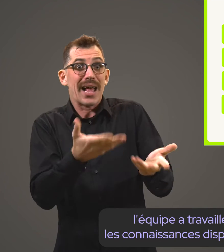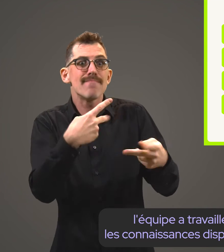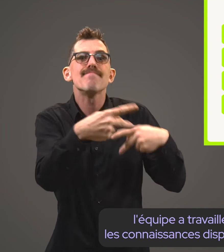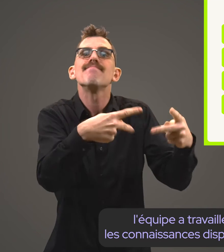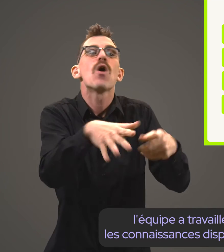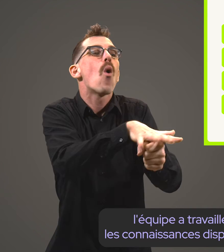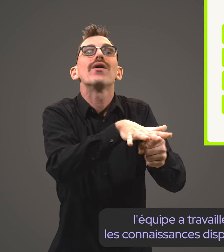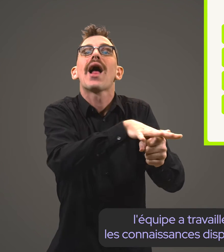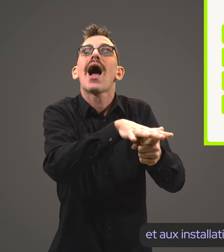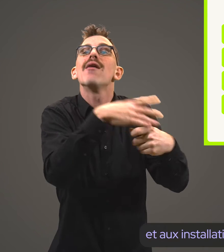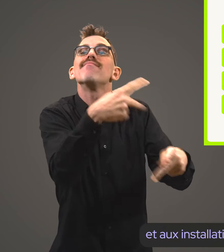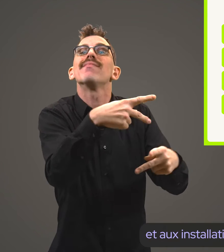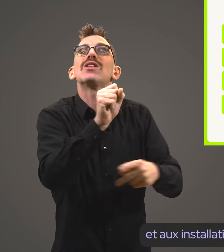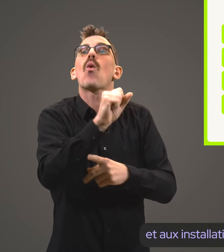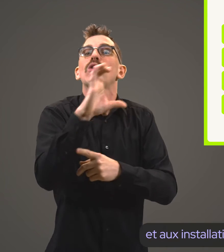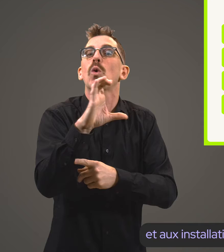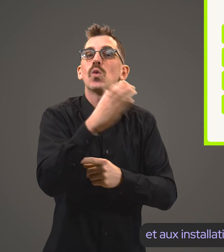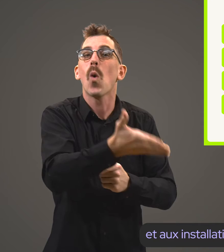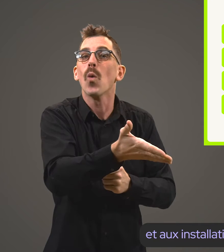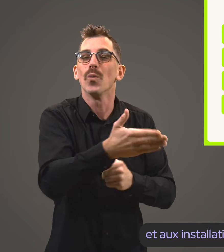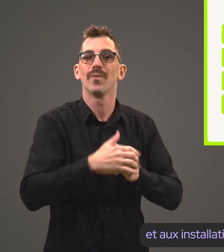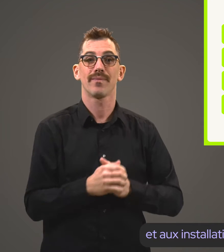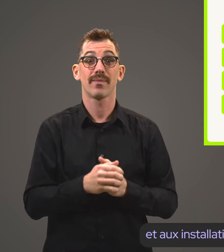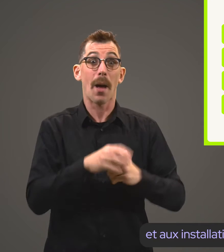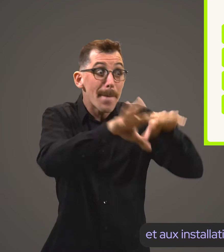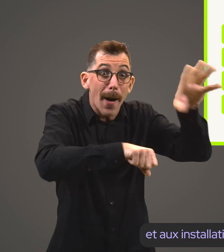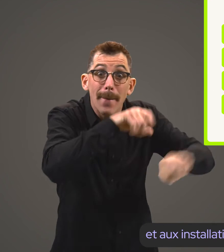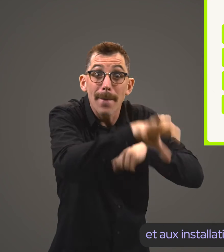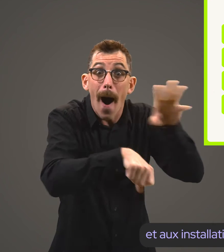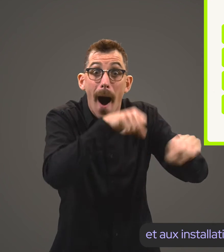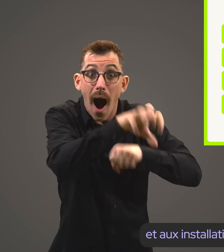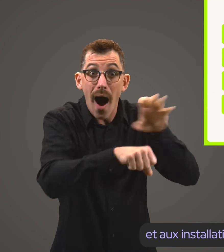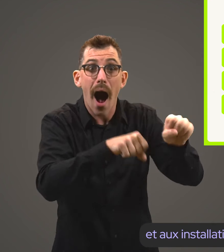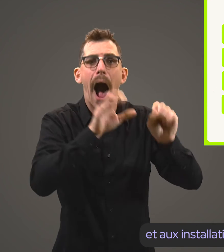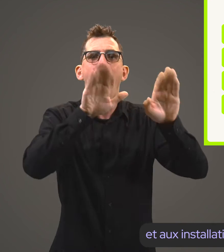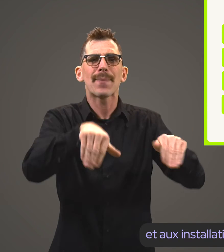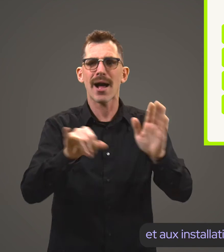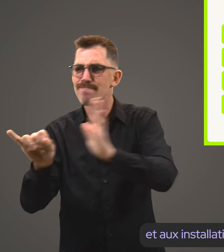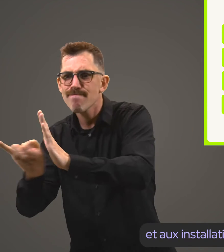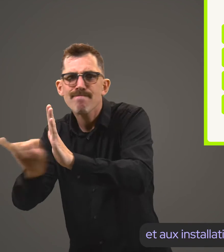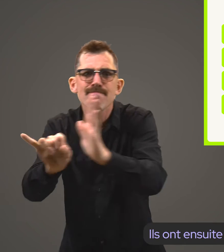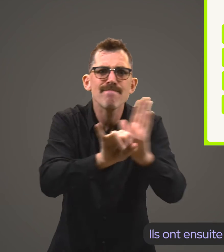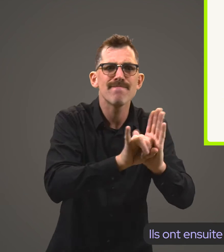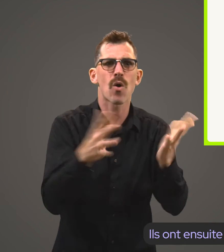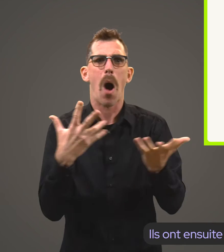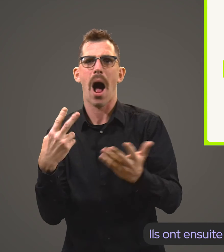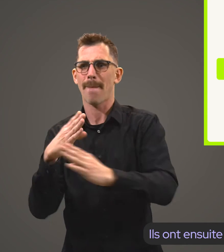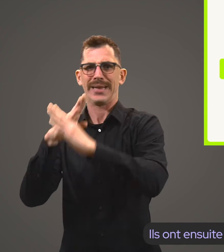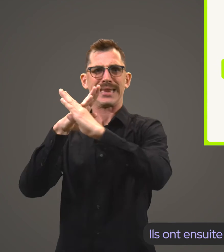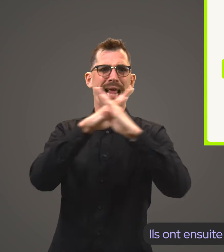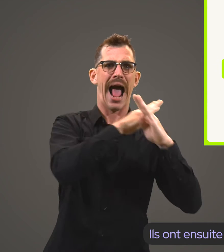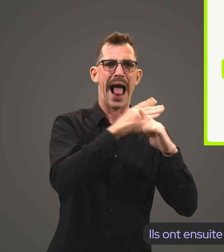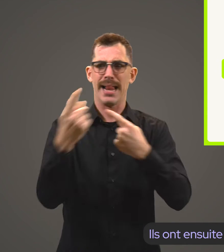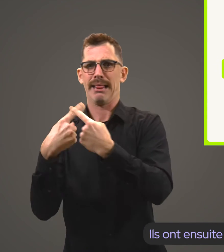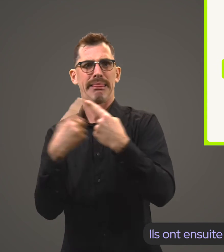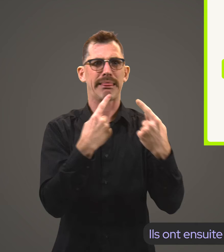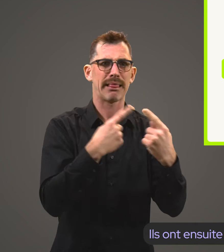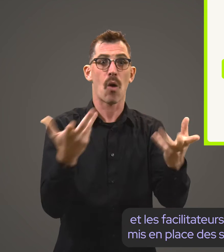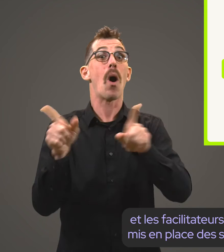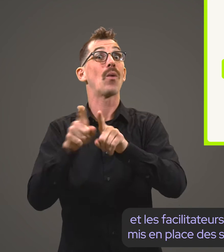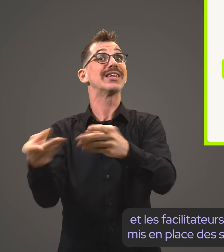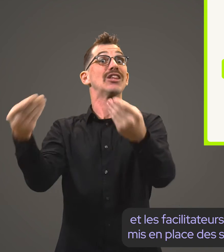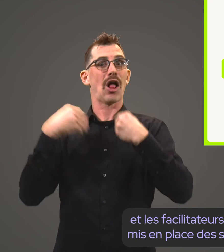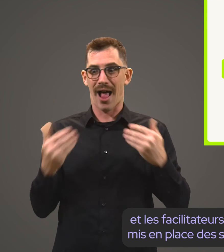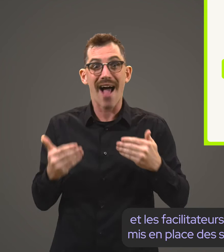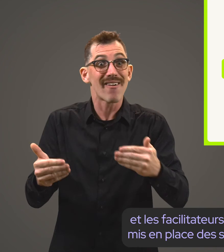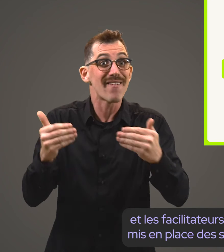knowledge to the local resources and facilities at the Segal Center. Then, they identified barriers